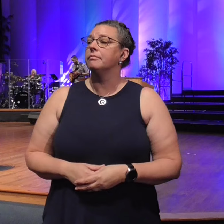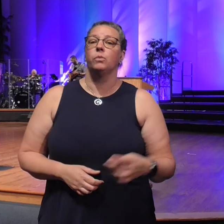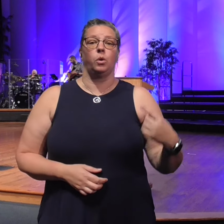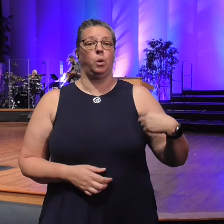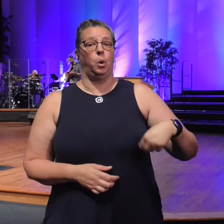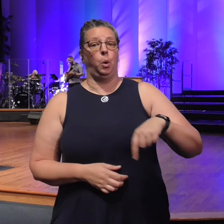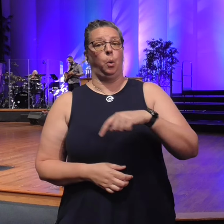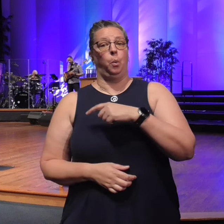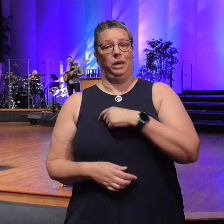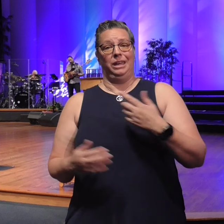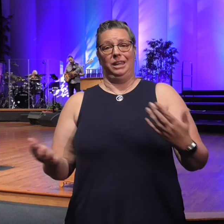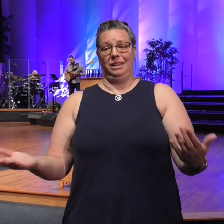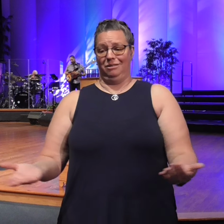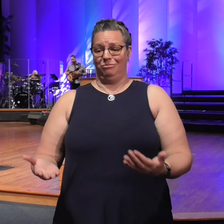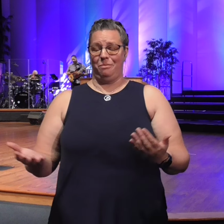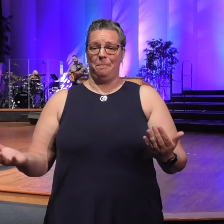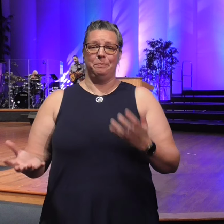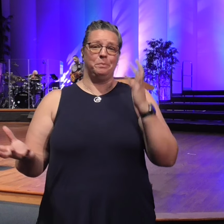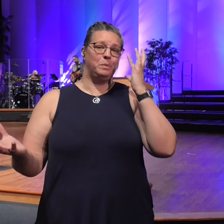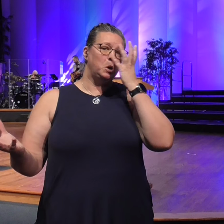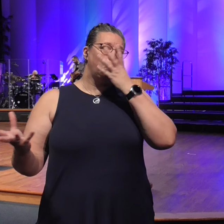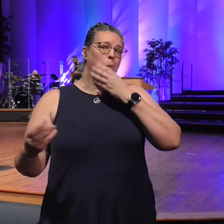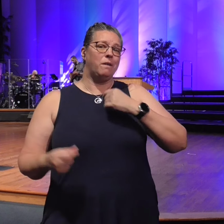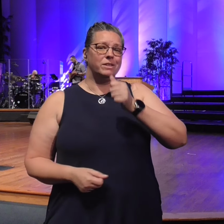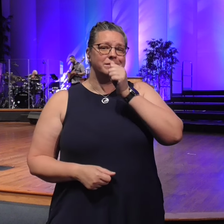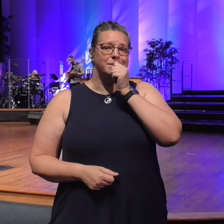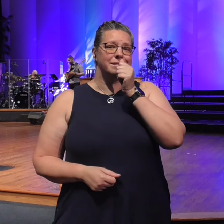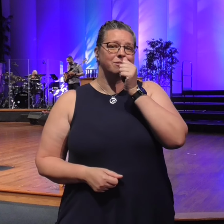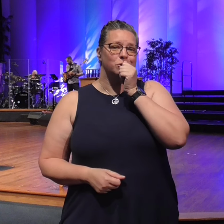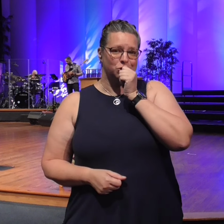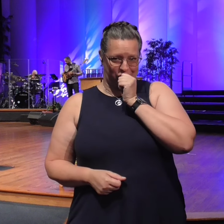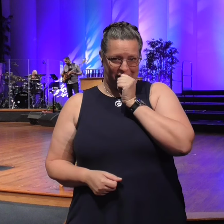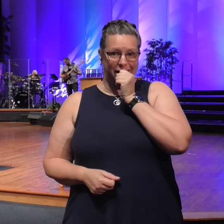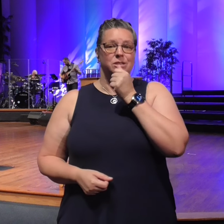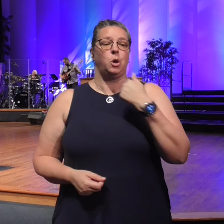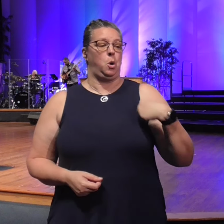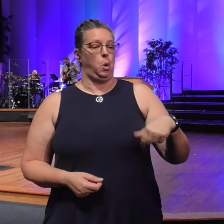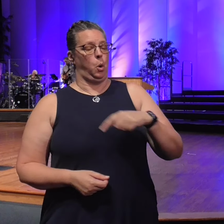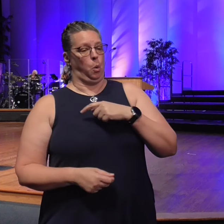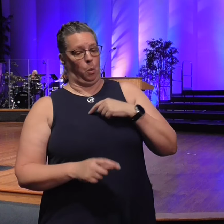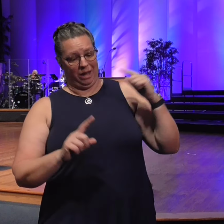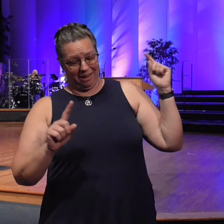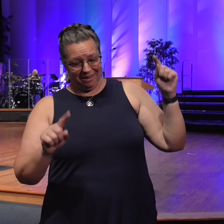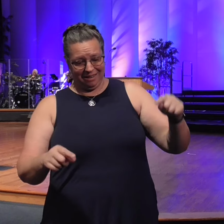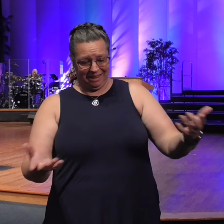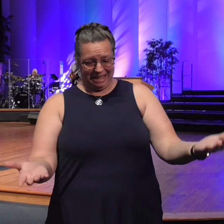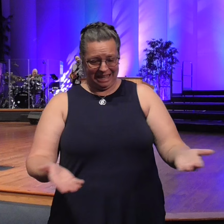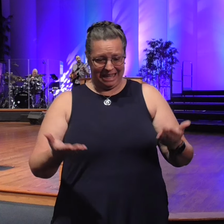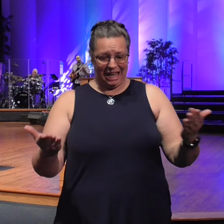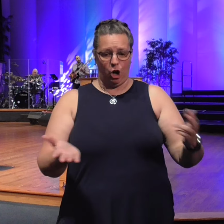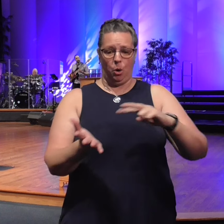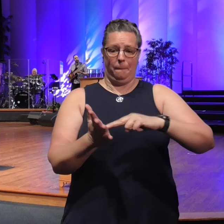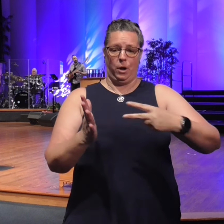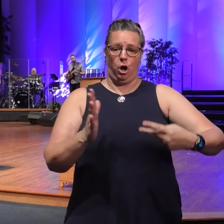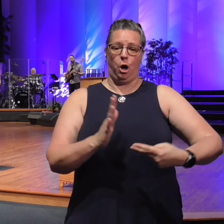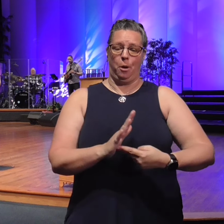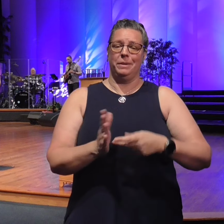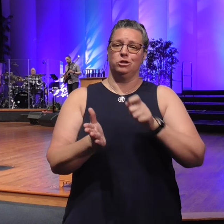We come with beautiful secrets. We come with purpose. It's written on